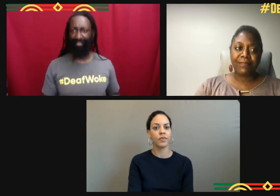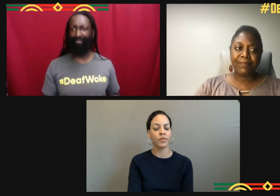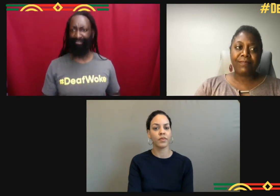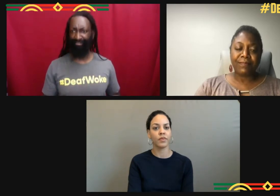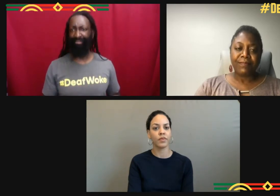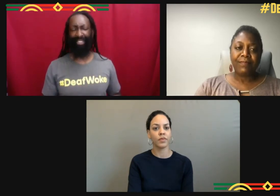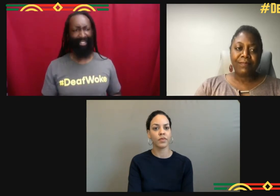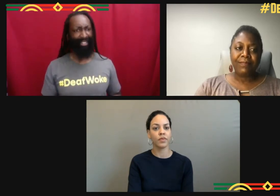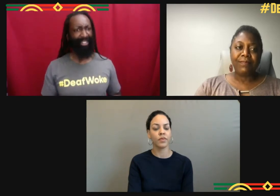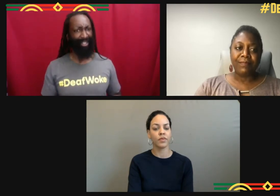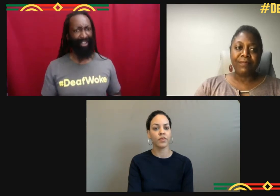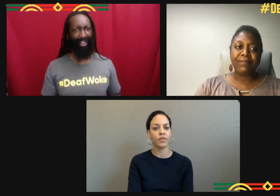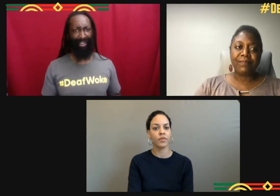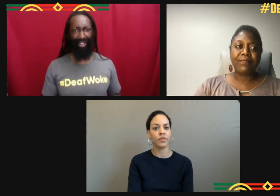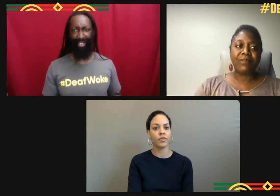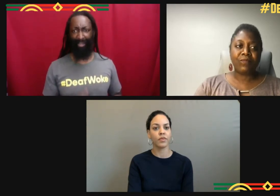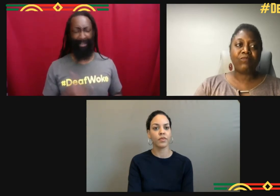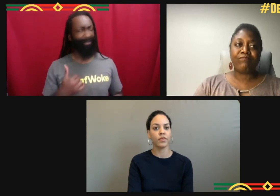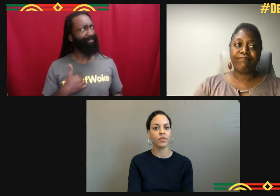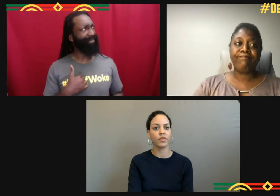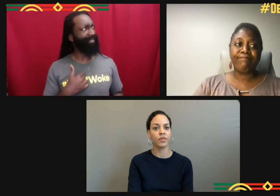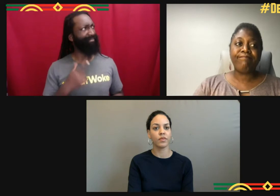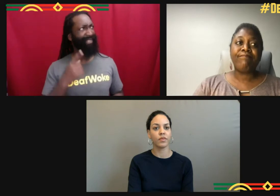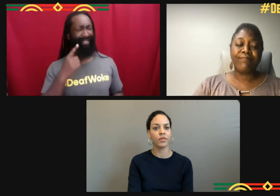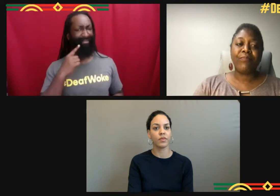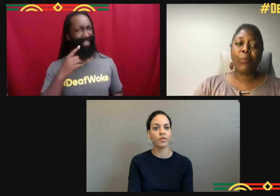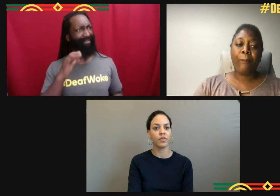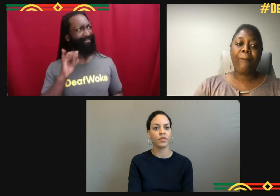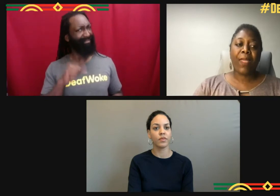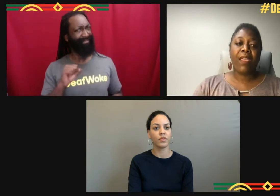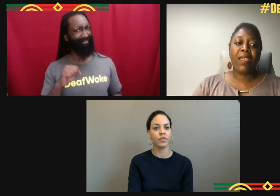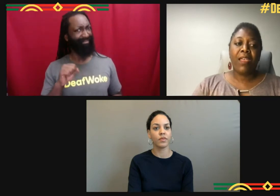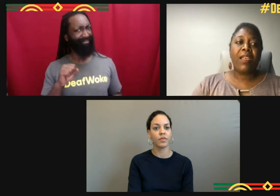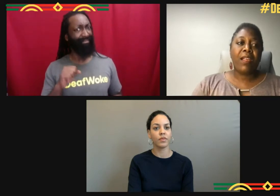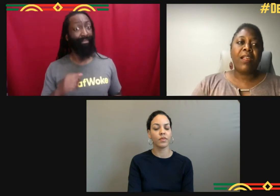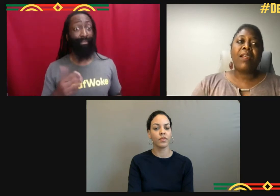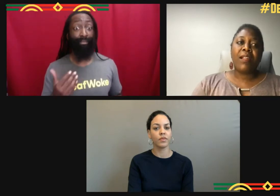You know, sticking together, sticking with Black organizations.